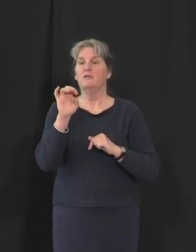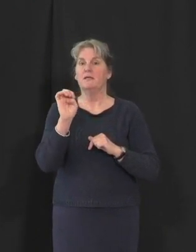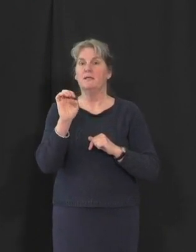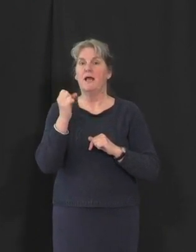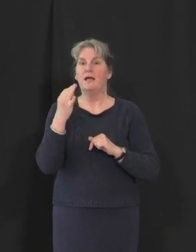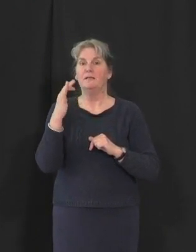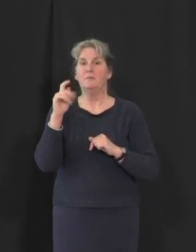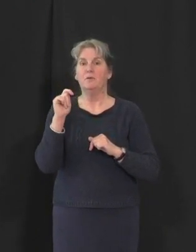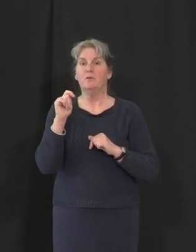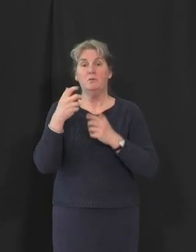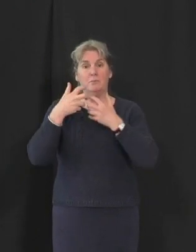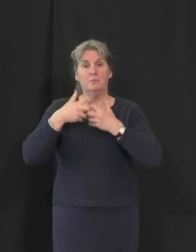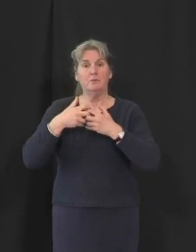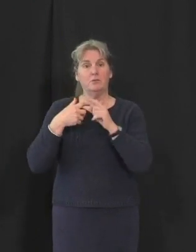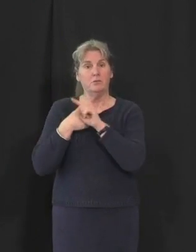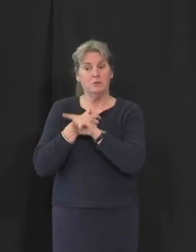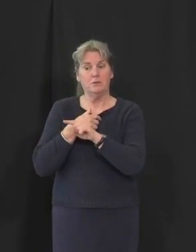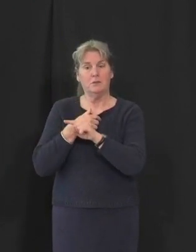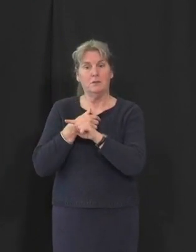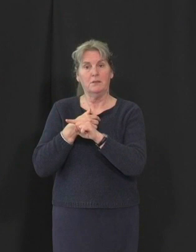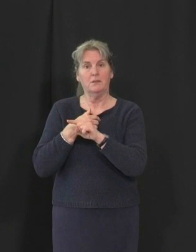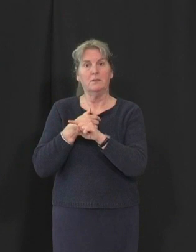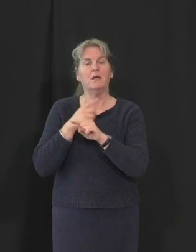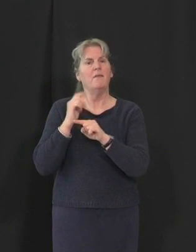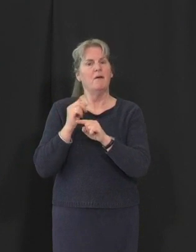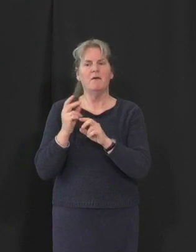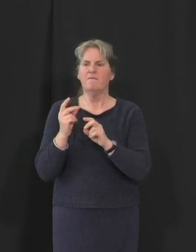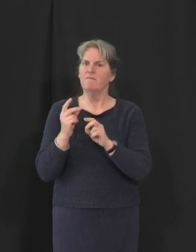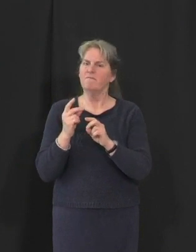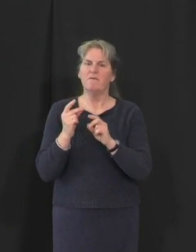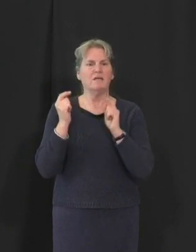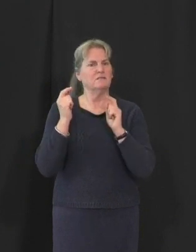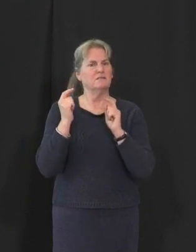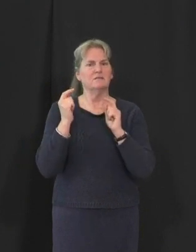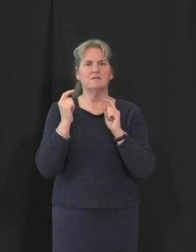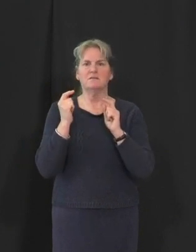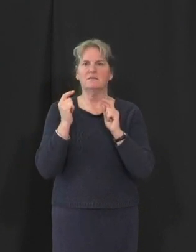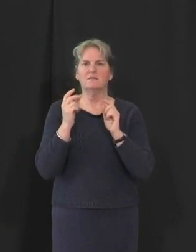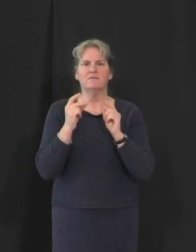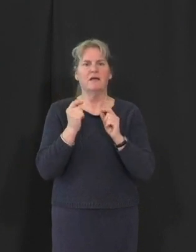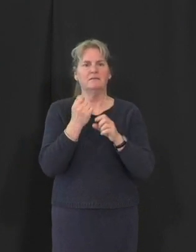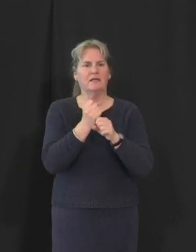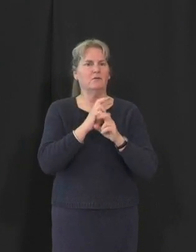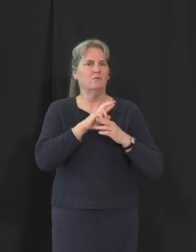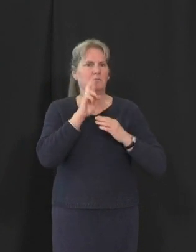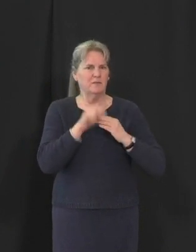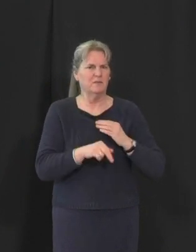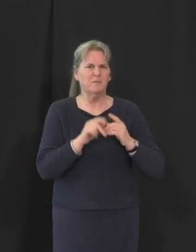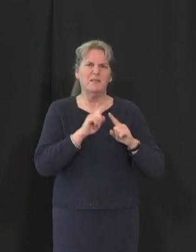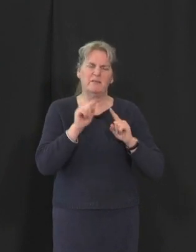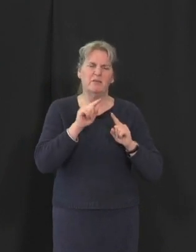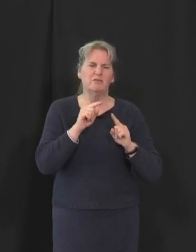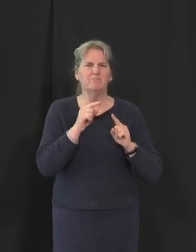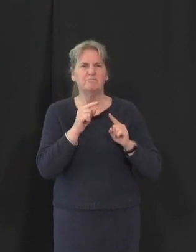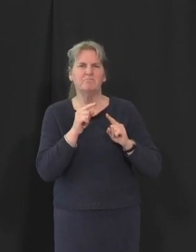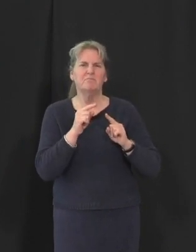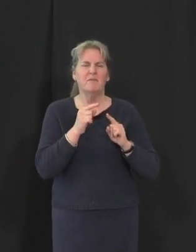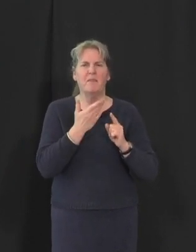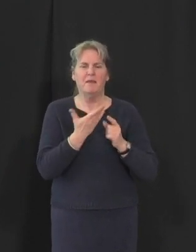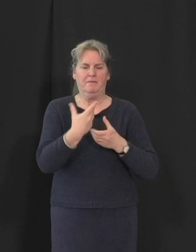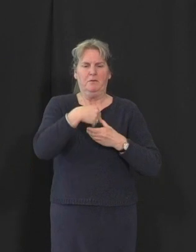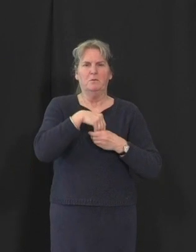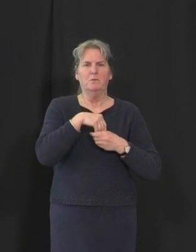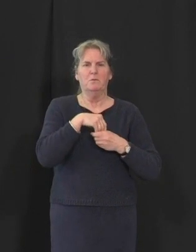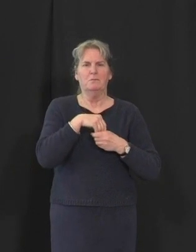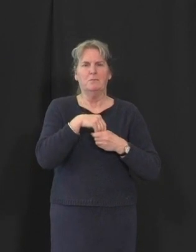machine will be a rapid turnaround, but will likely have different qualities.